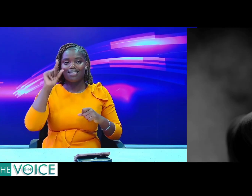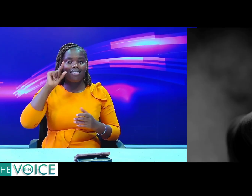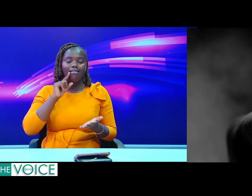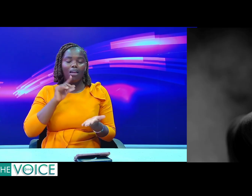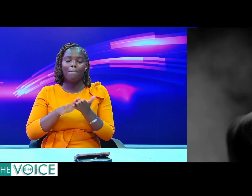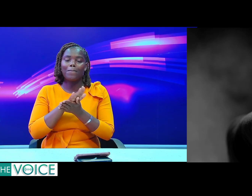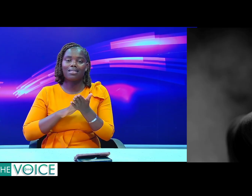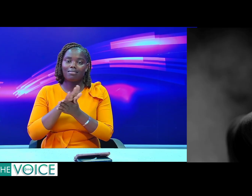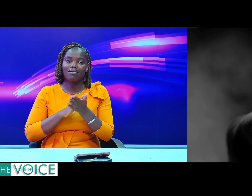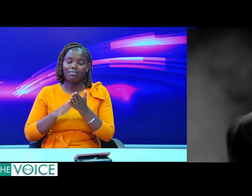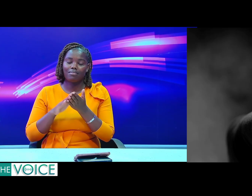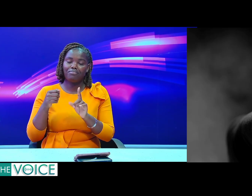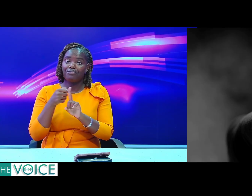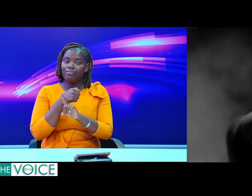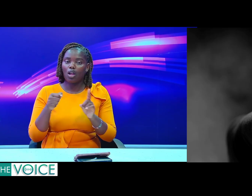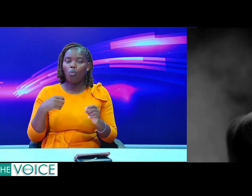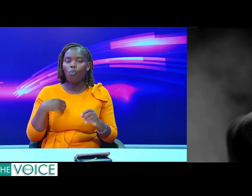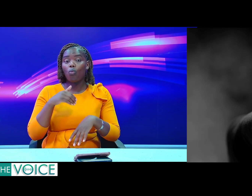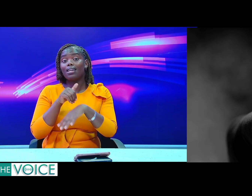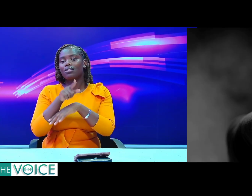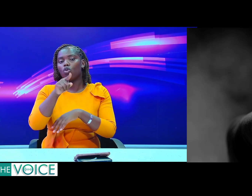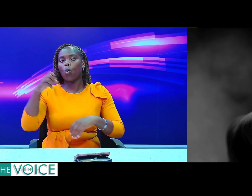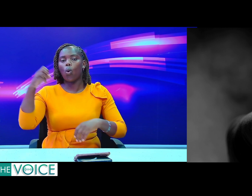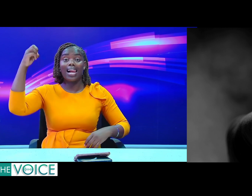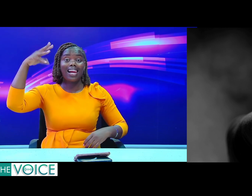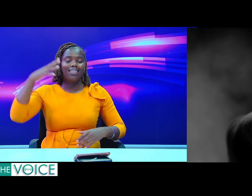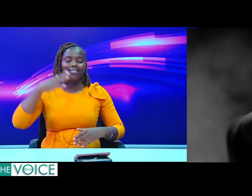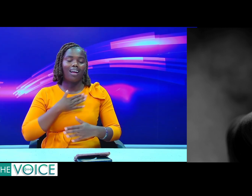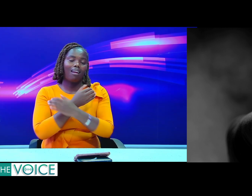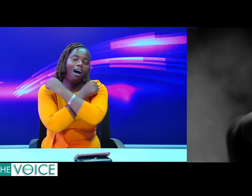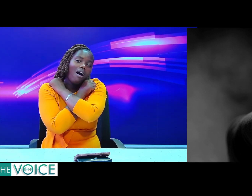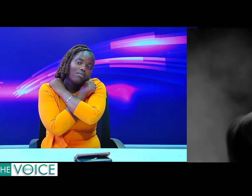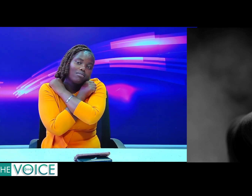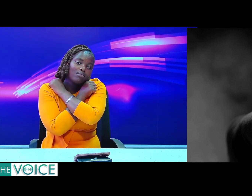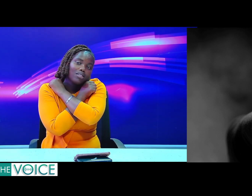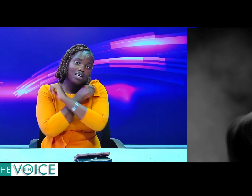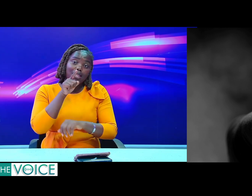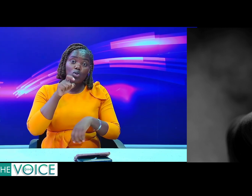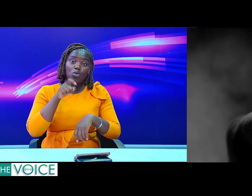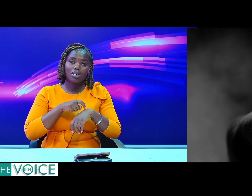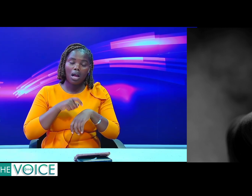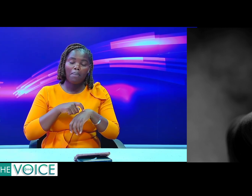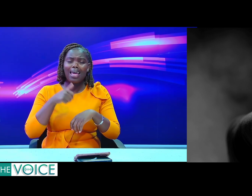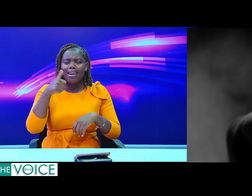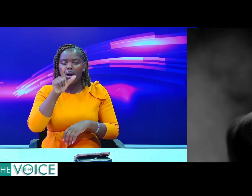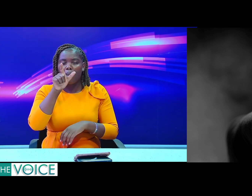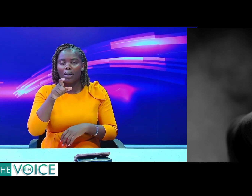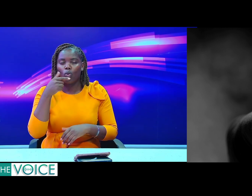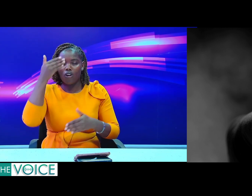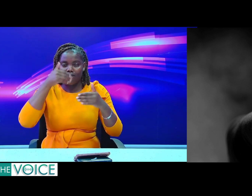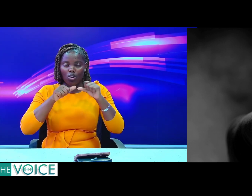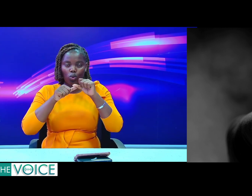you. People who are out there living in gender-based violence, we send you a lot of love.